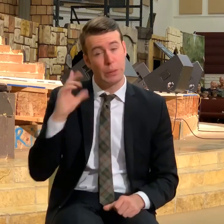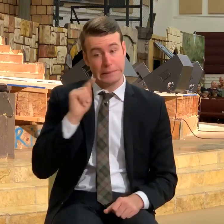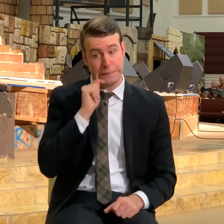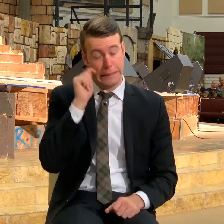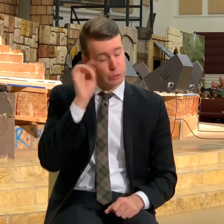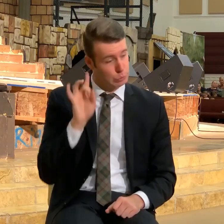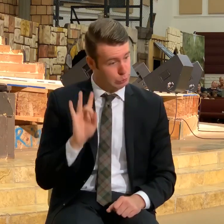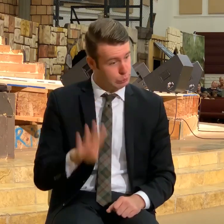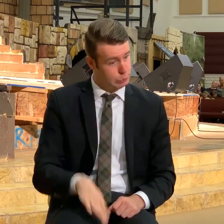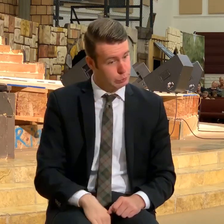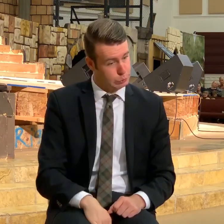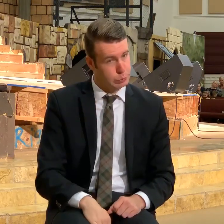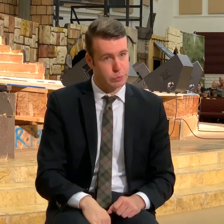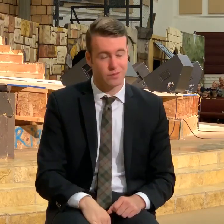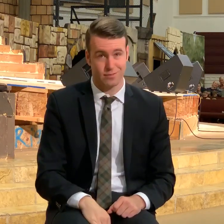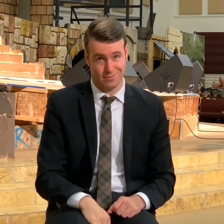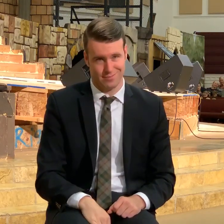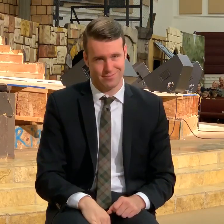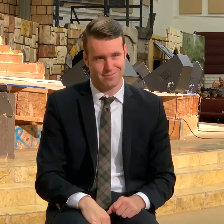teenager.